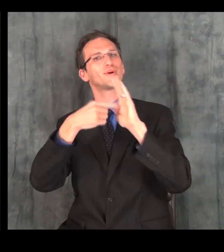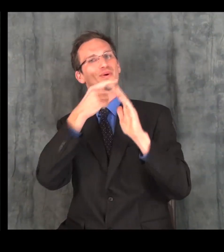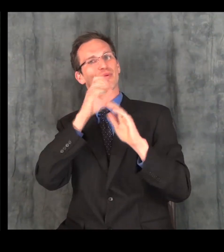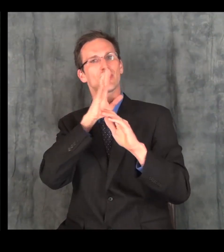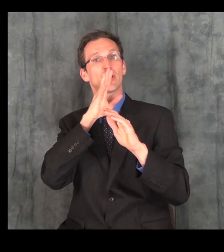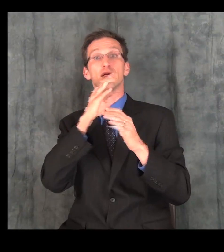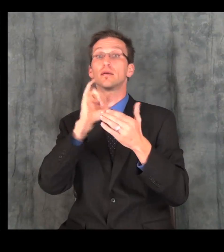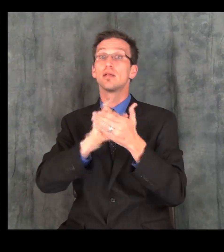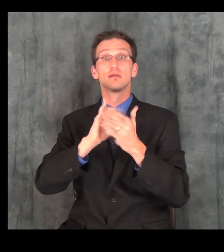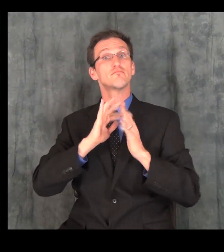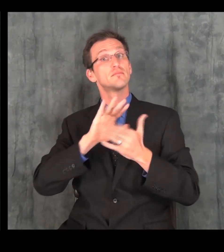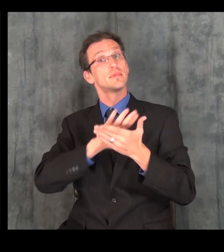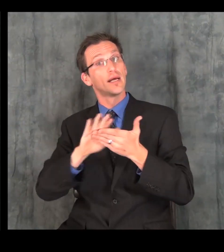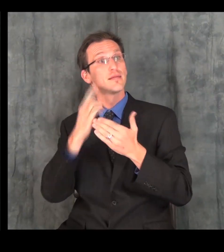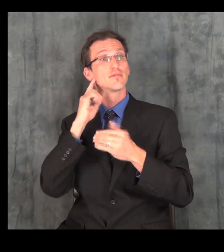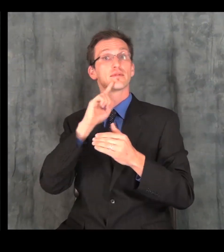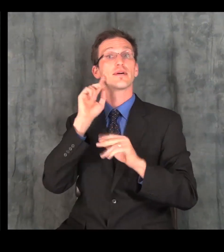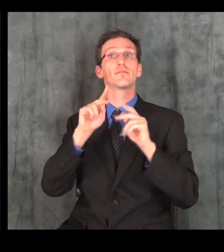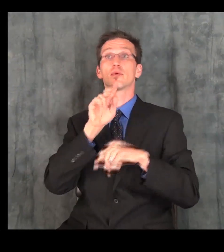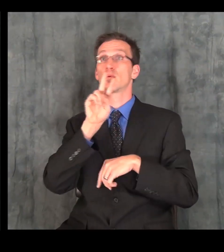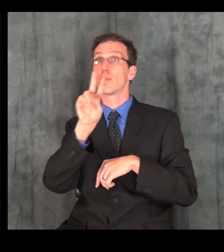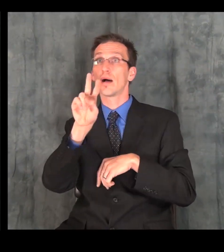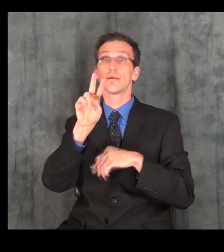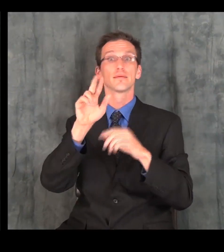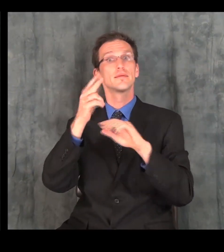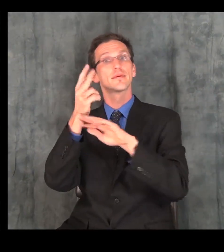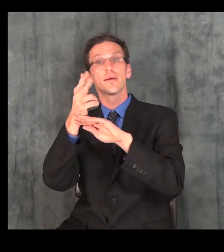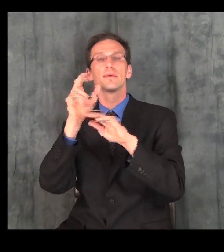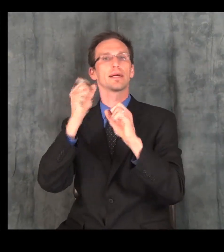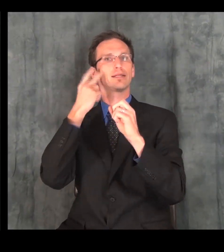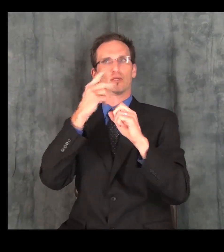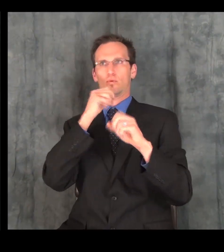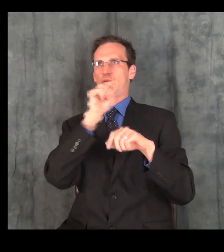watching the camera, because they actually know who is talking at any